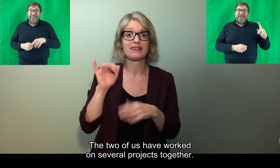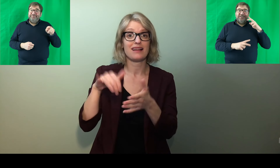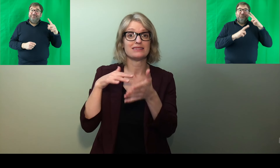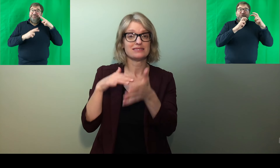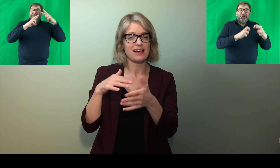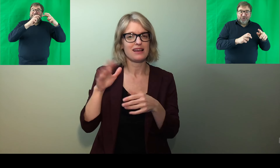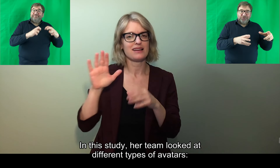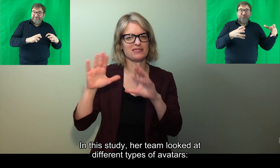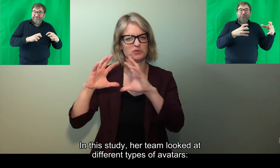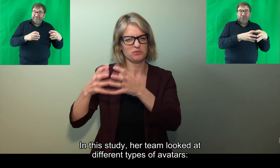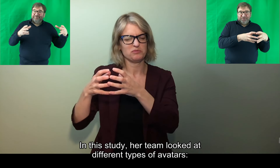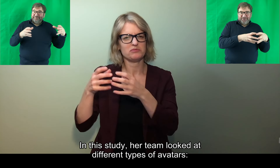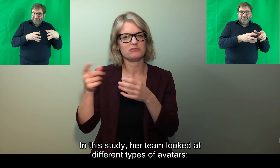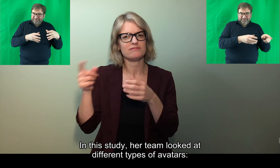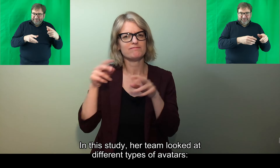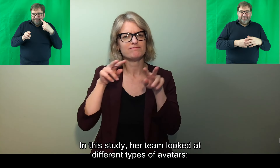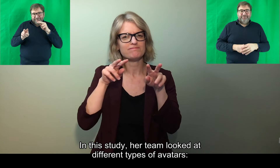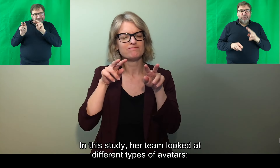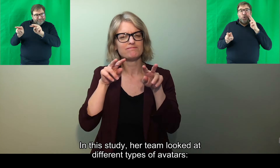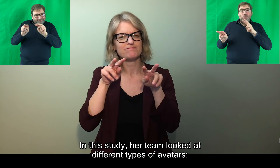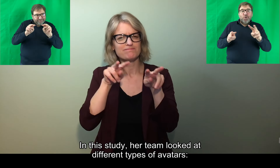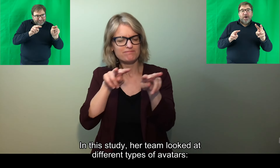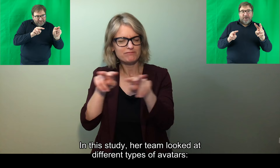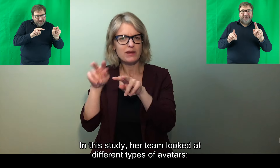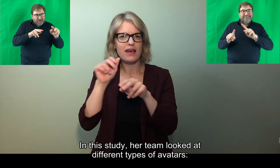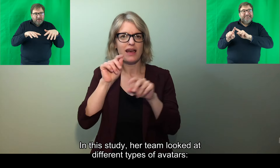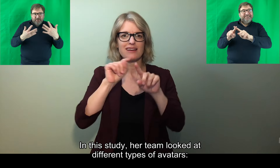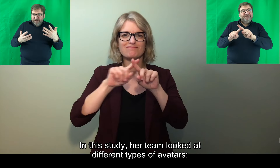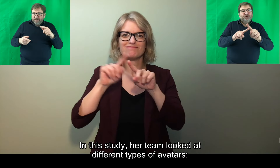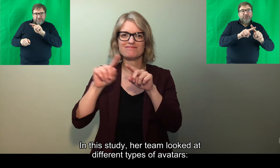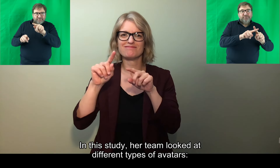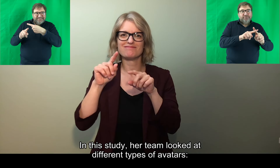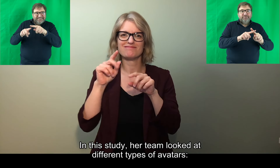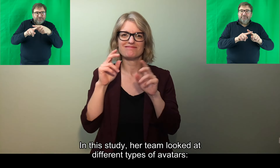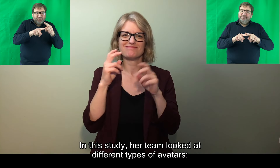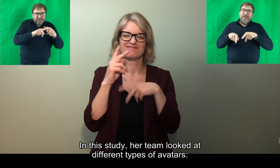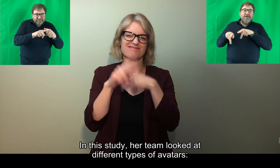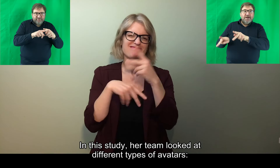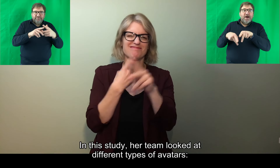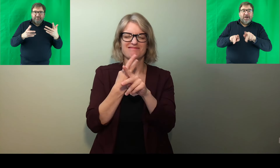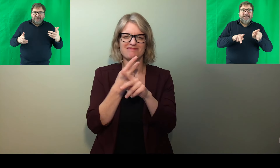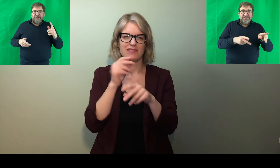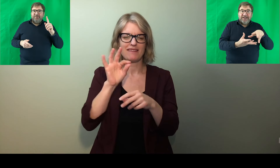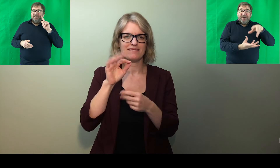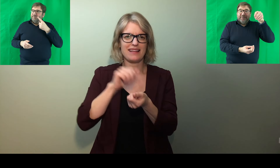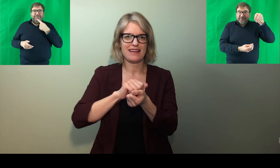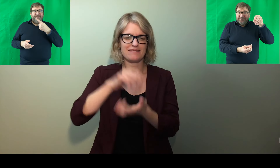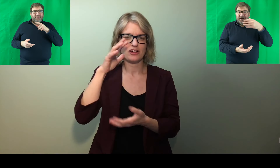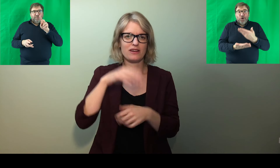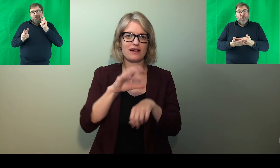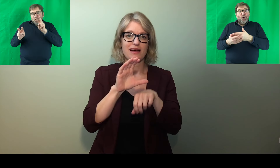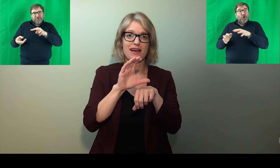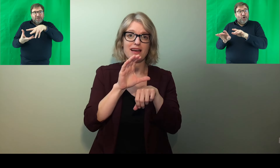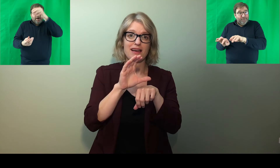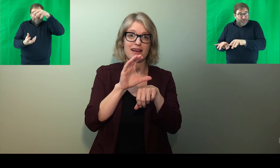together. In this study, her team looked at different types of avatars.